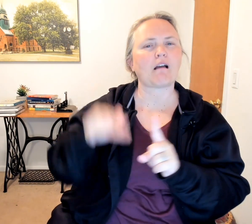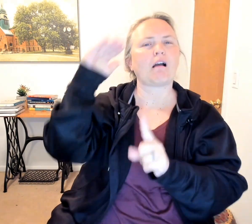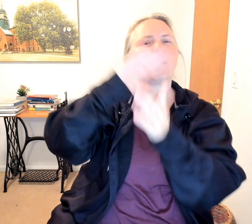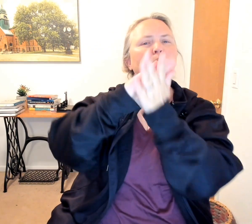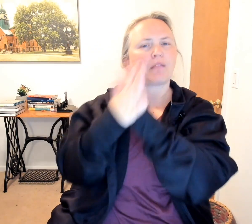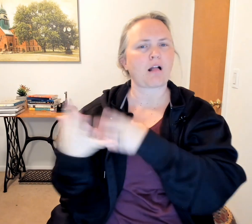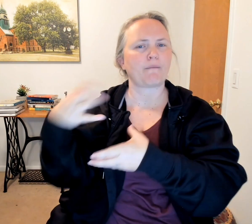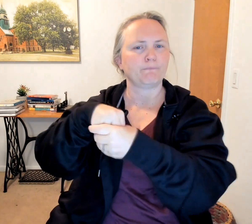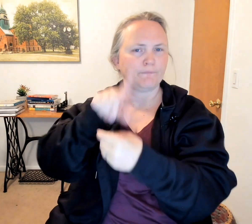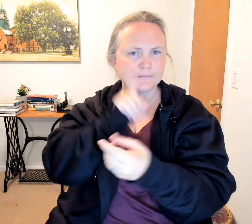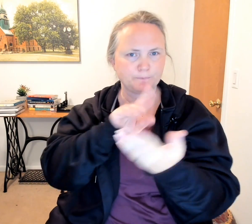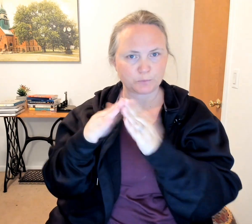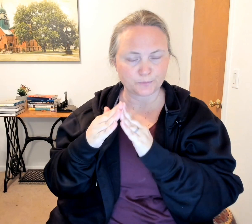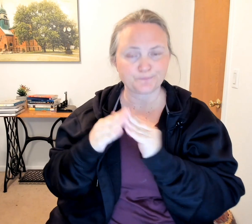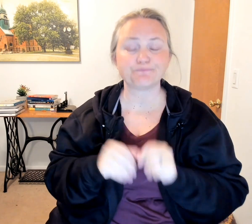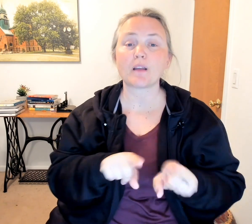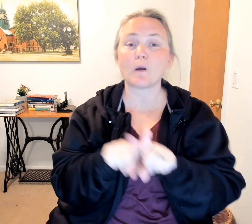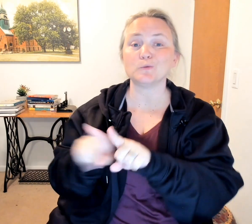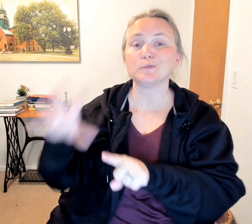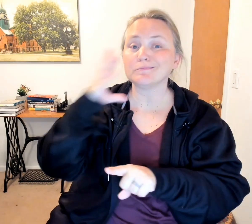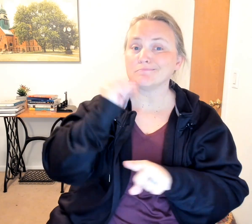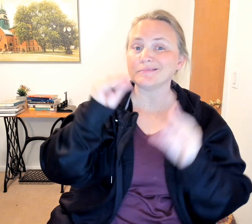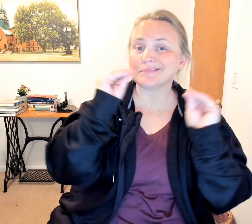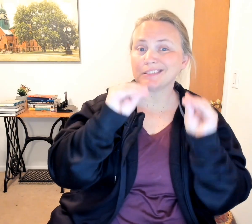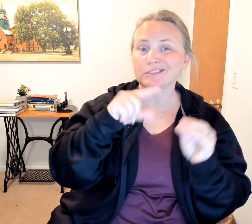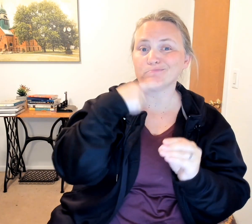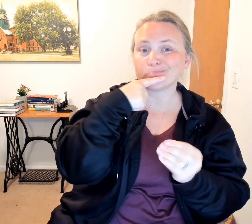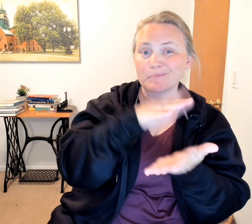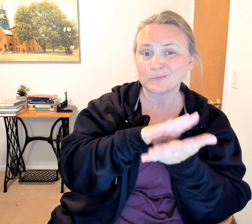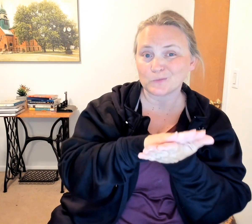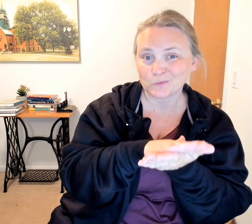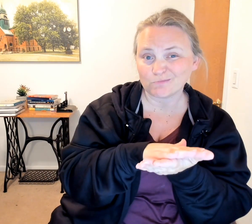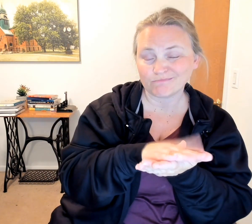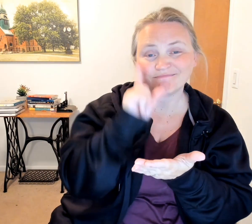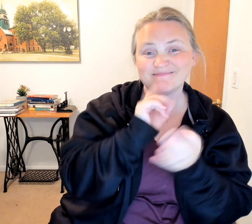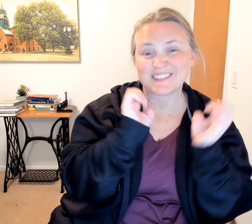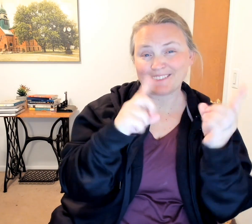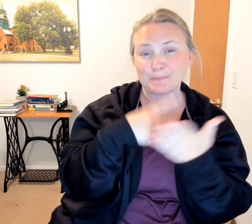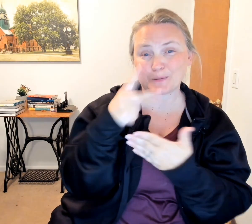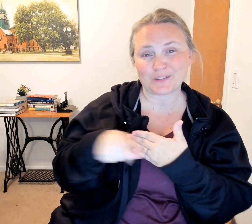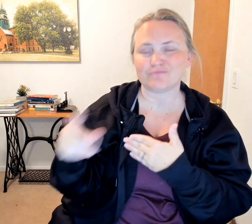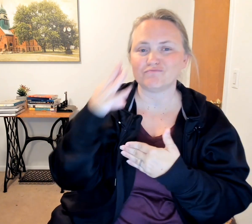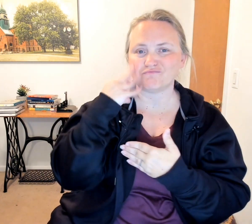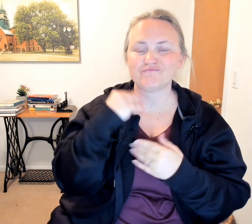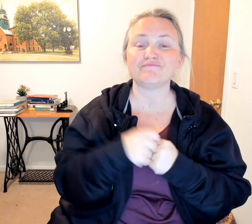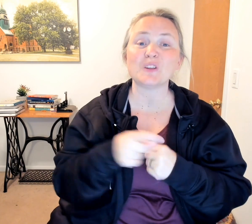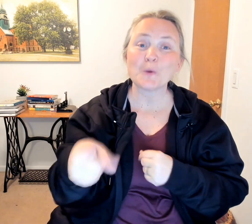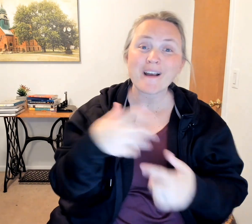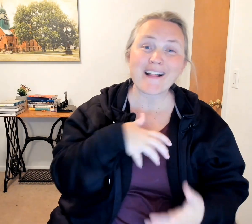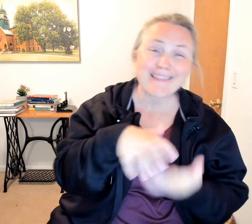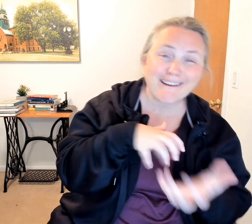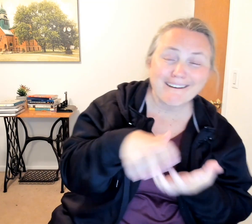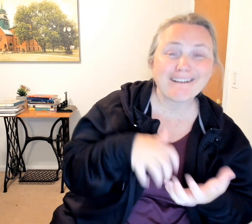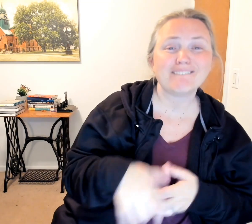and also describes her experiences while she taught at a California public high school in the deaf education program. This book will